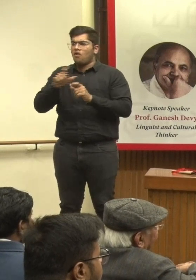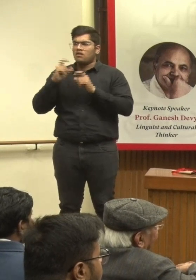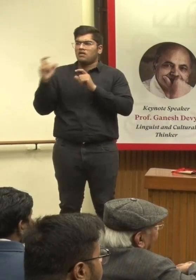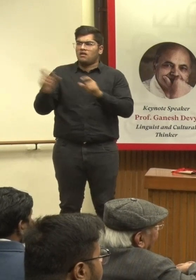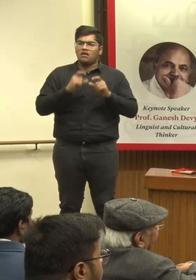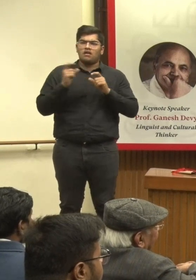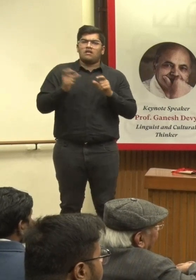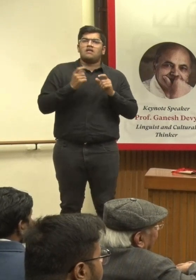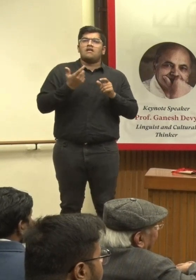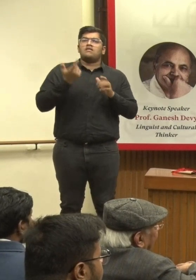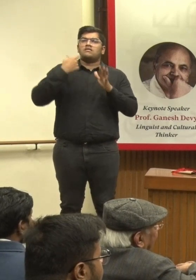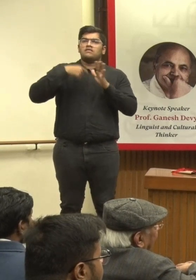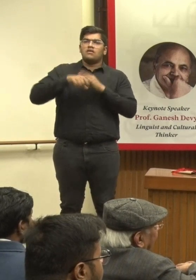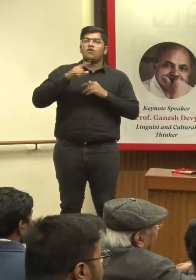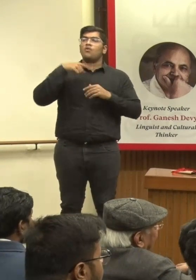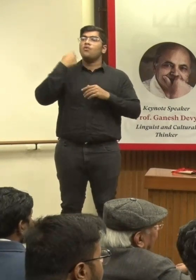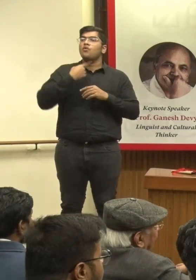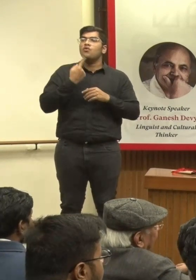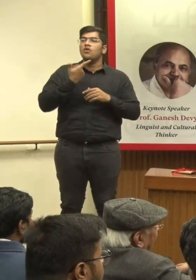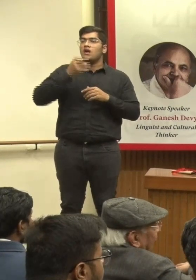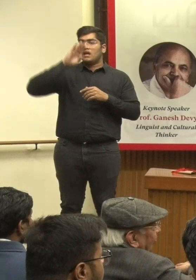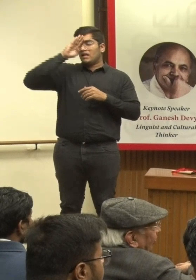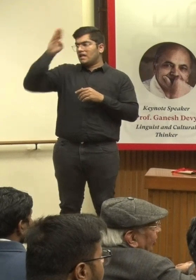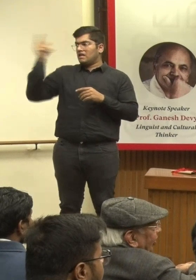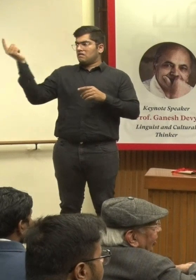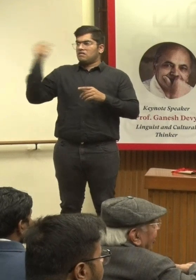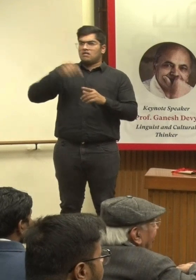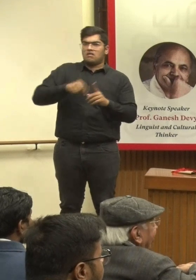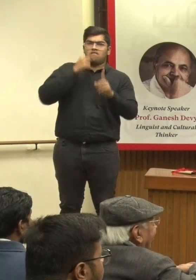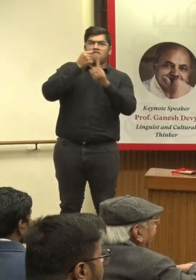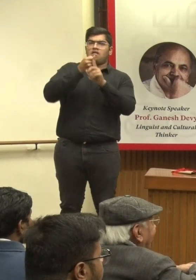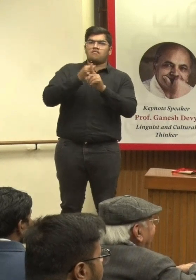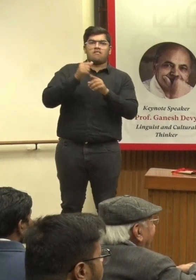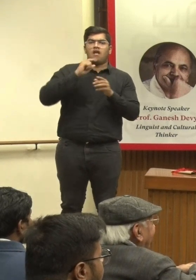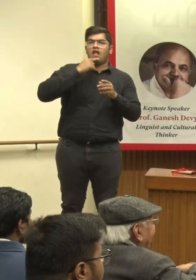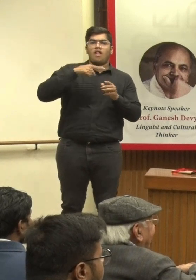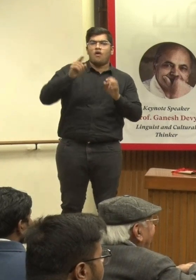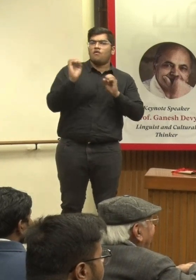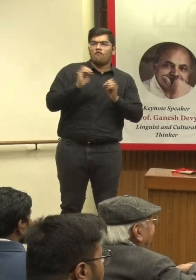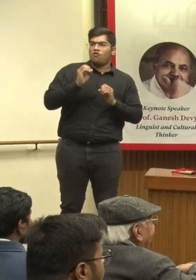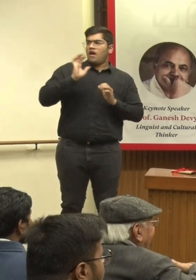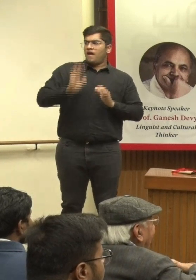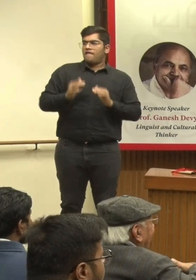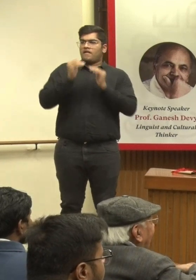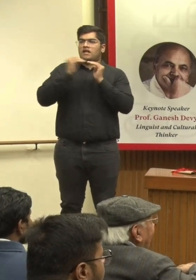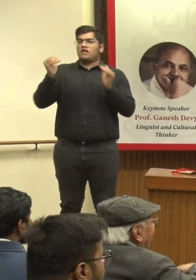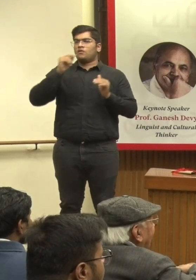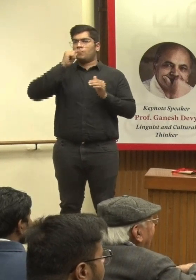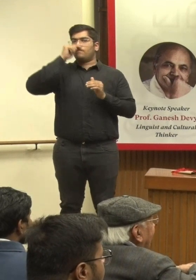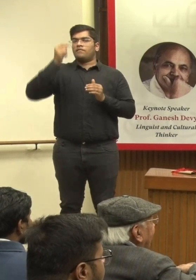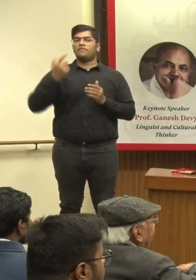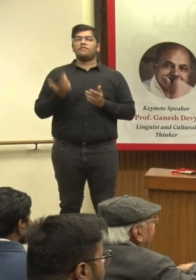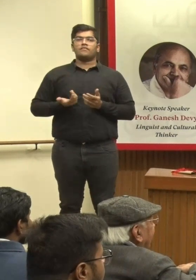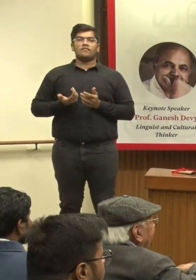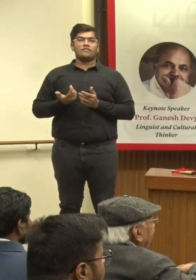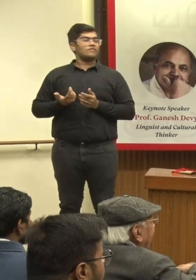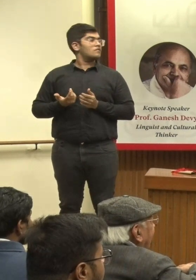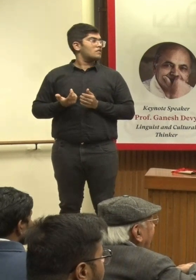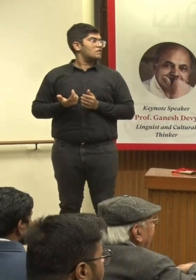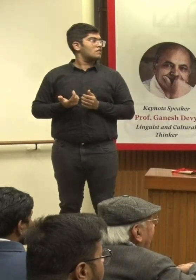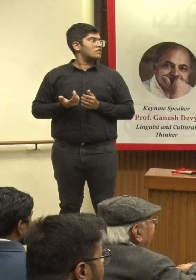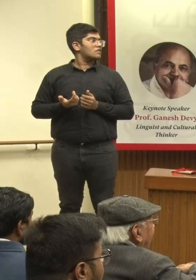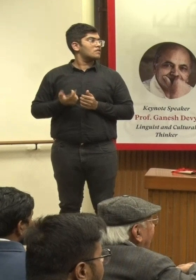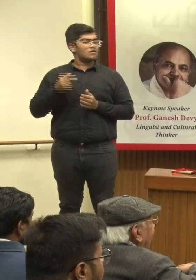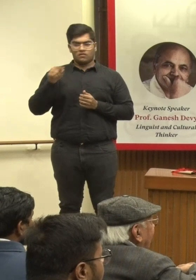had not allowed kings to dominate them, but had some sense of equality, a crude sense of equality.